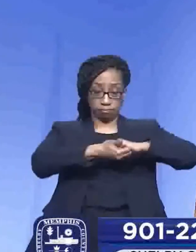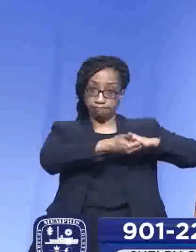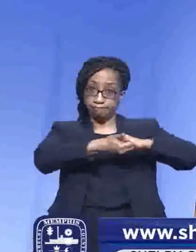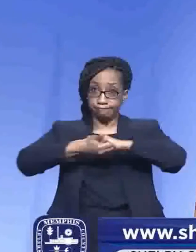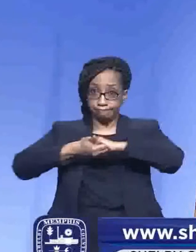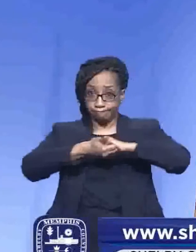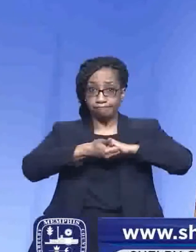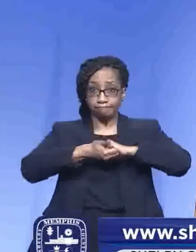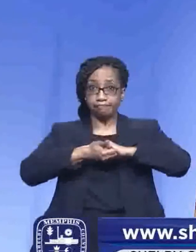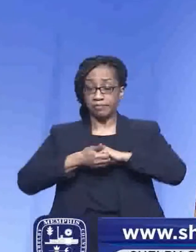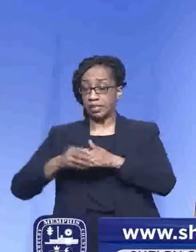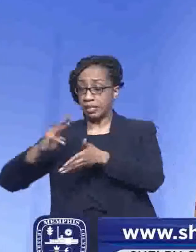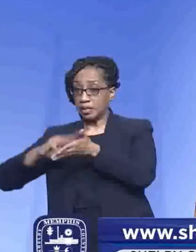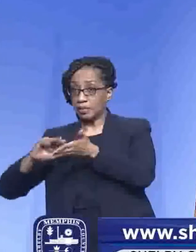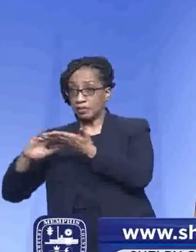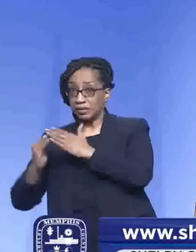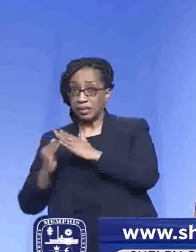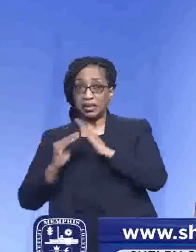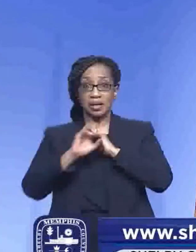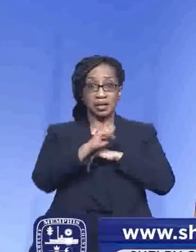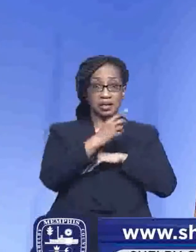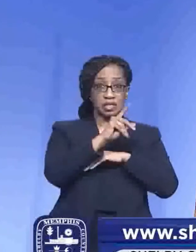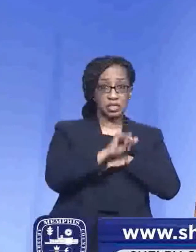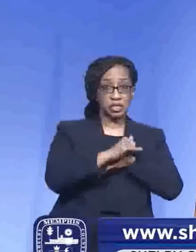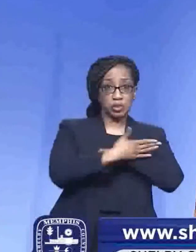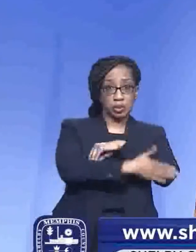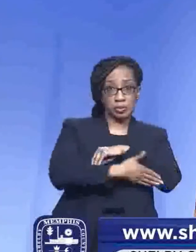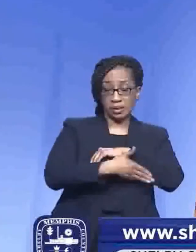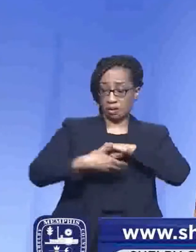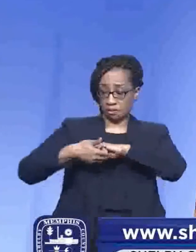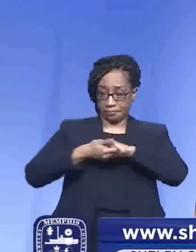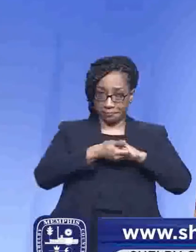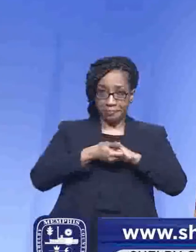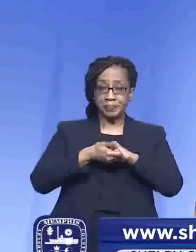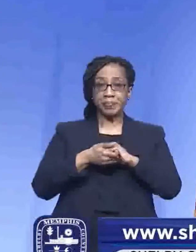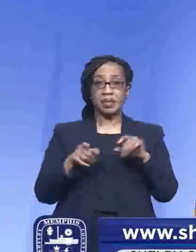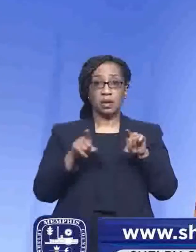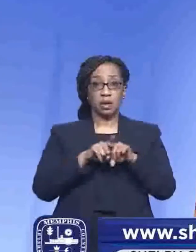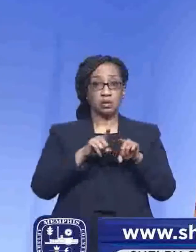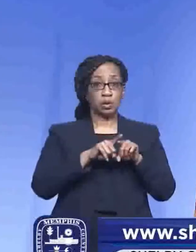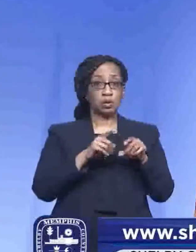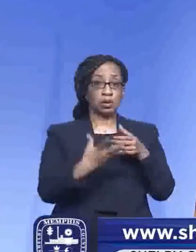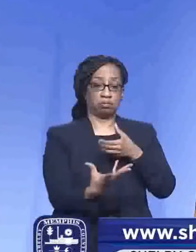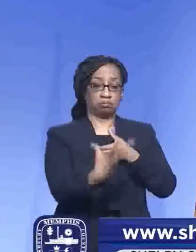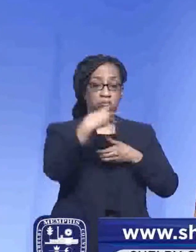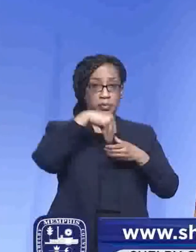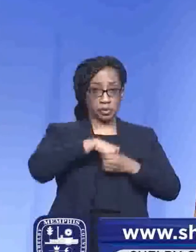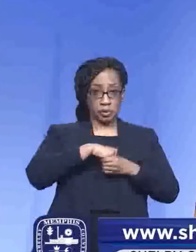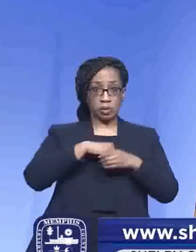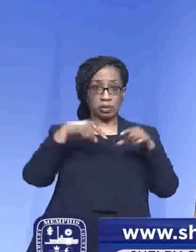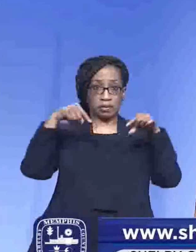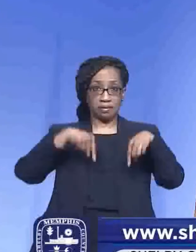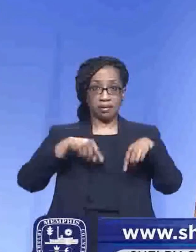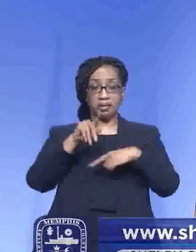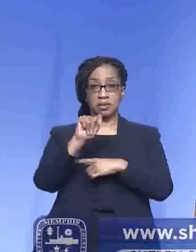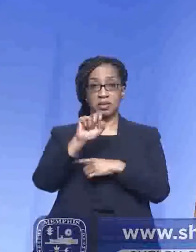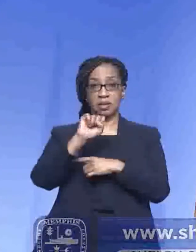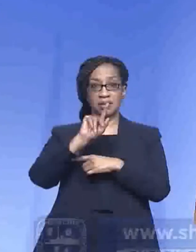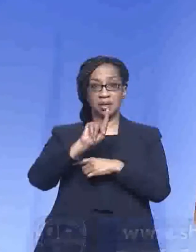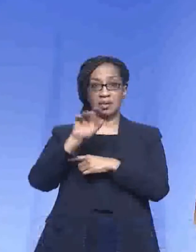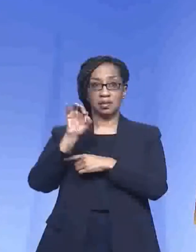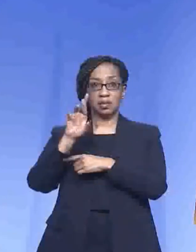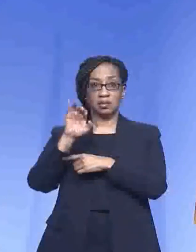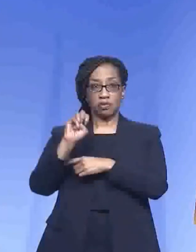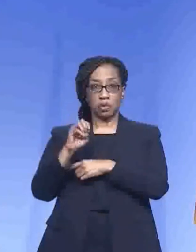fight and will remain a part of the joint task force that I co-chair with Mayor